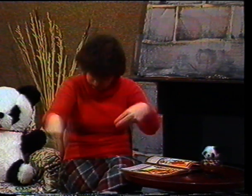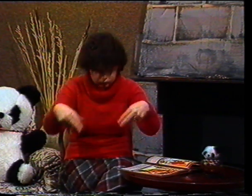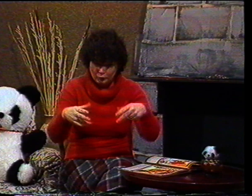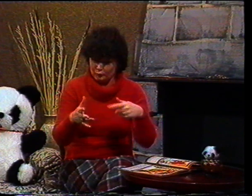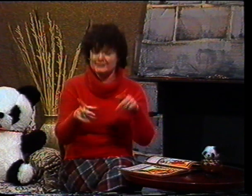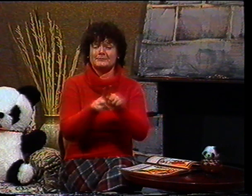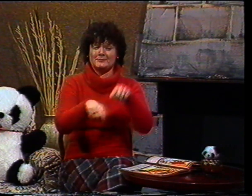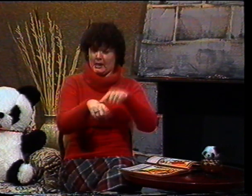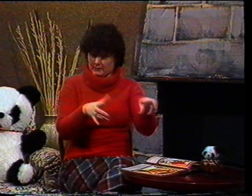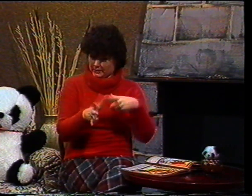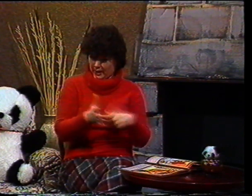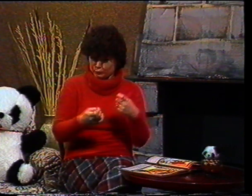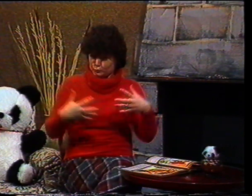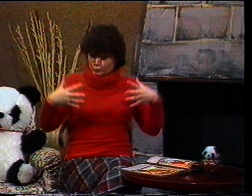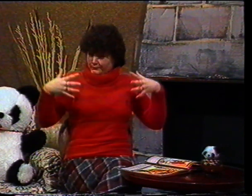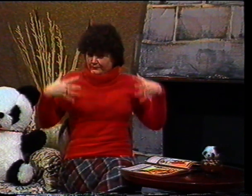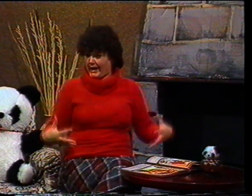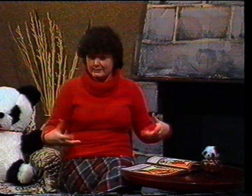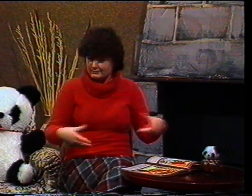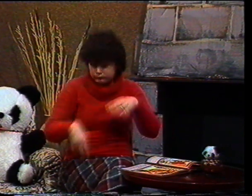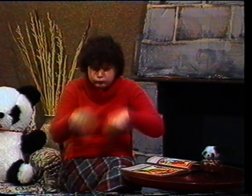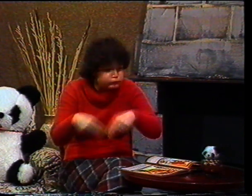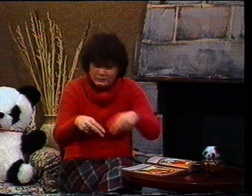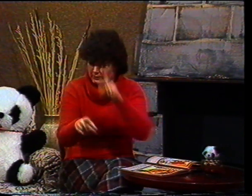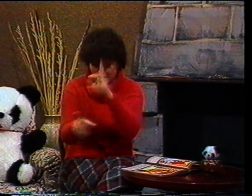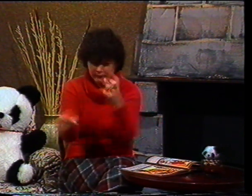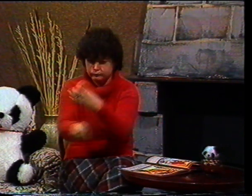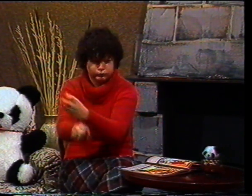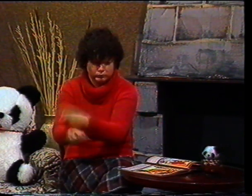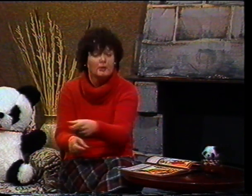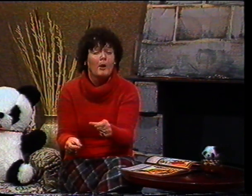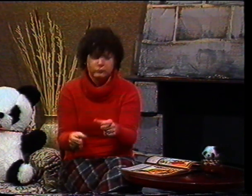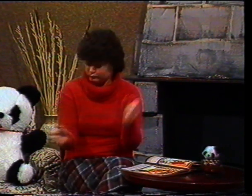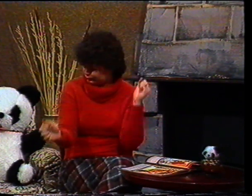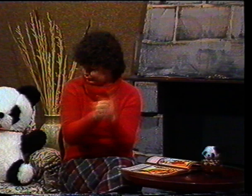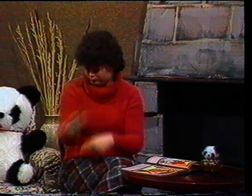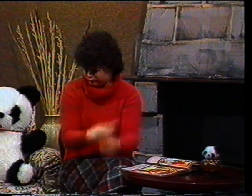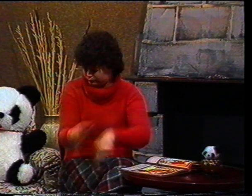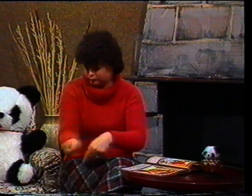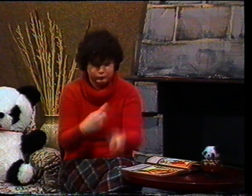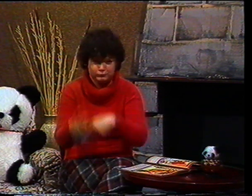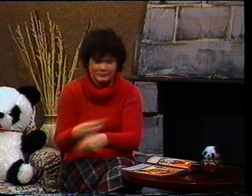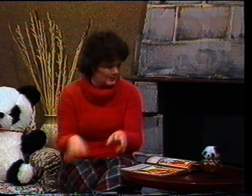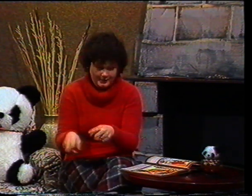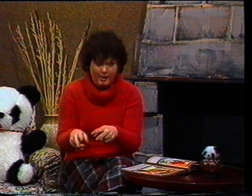house, and the cat tried, but the cat was just too fat. It just couldn't catch them because they raced all